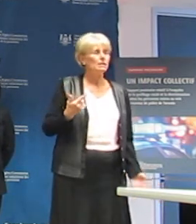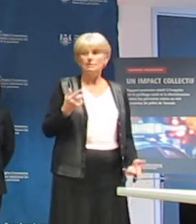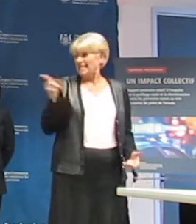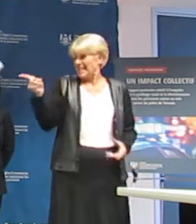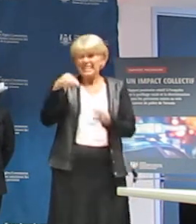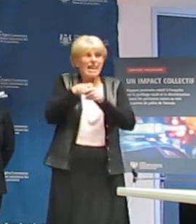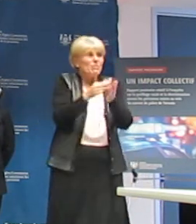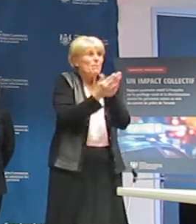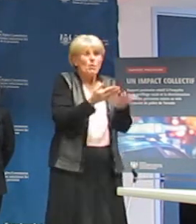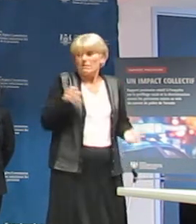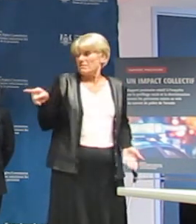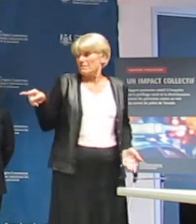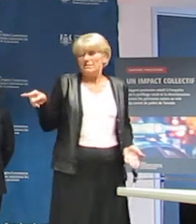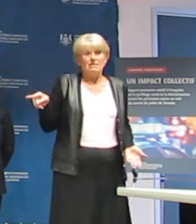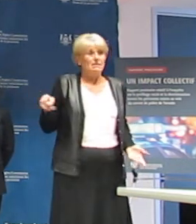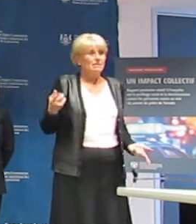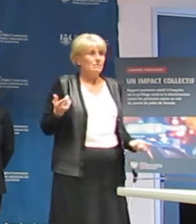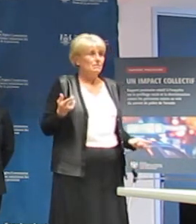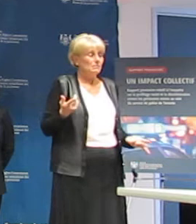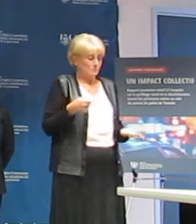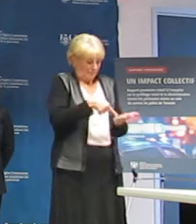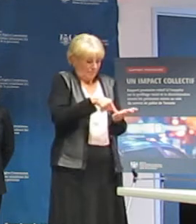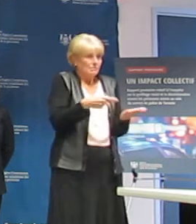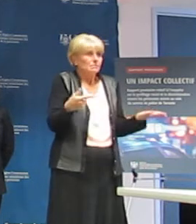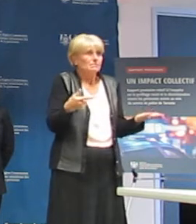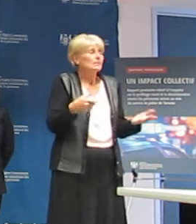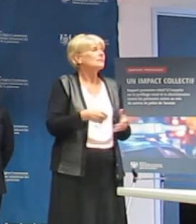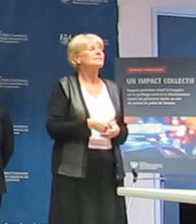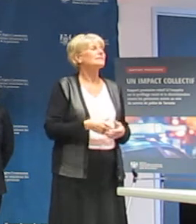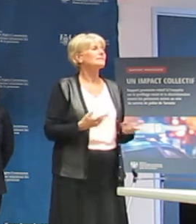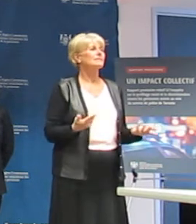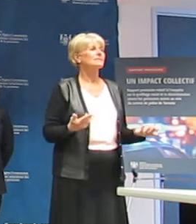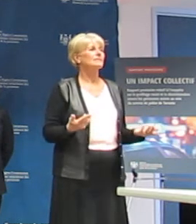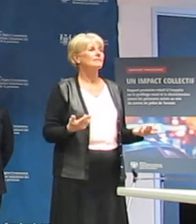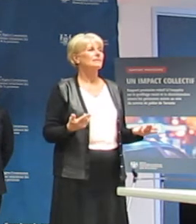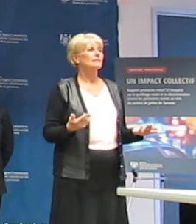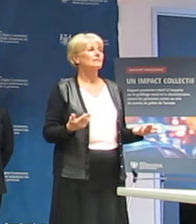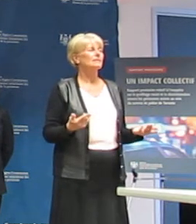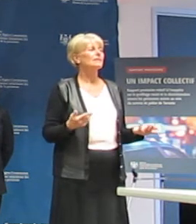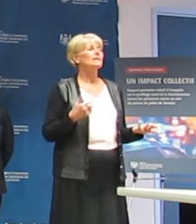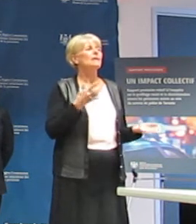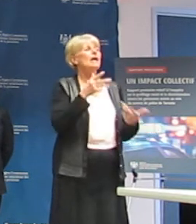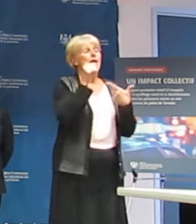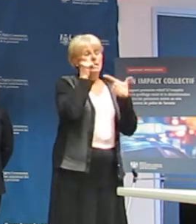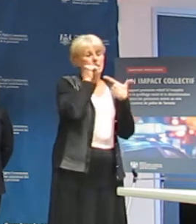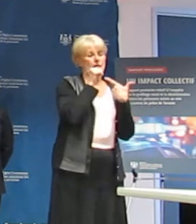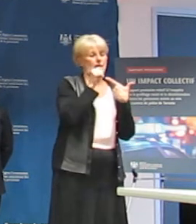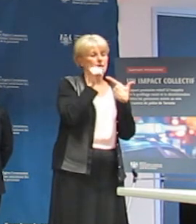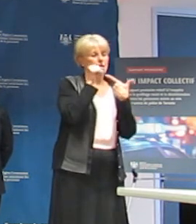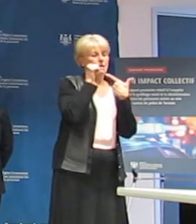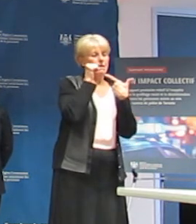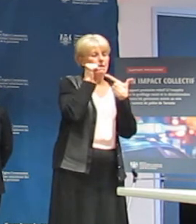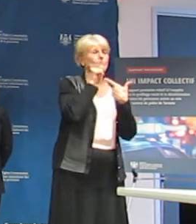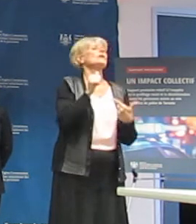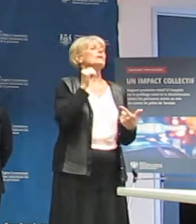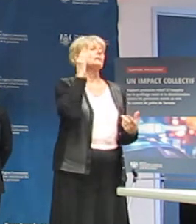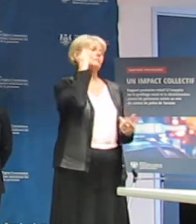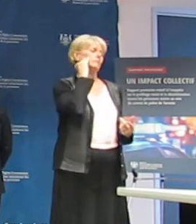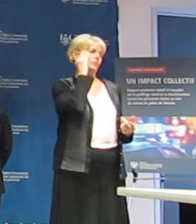book, in the black. So I am saying to you, this is an everyday